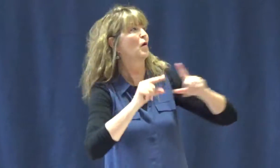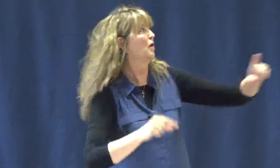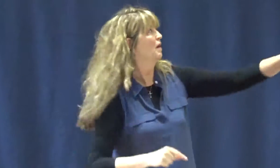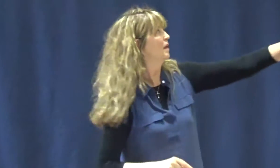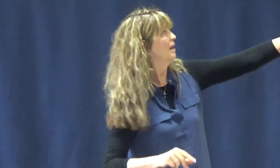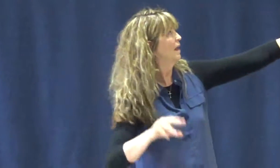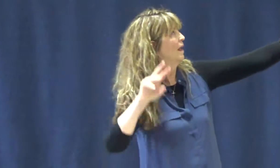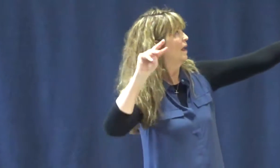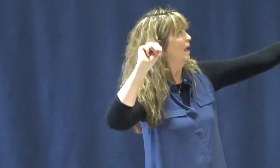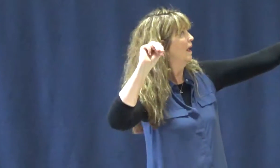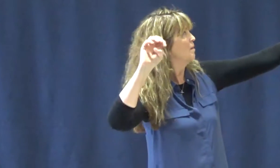You see this word?